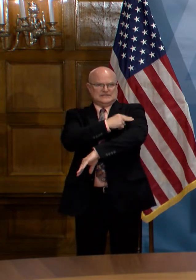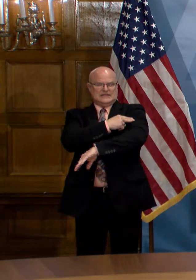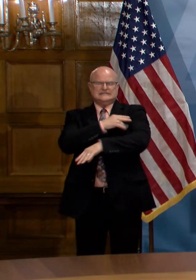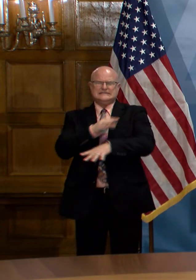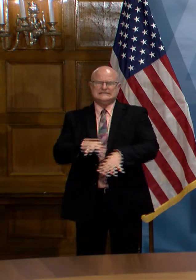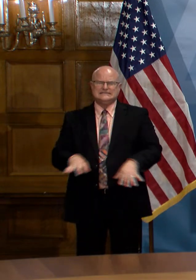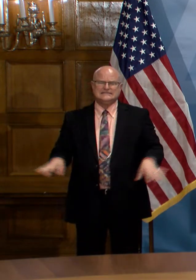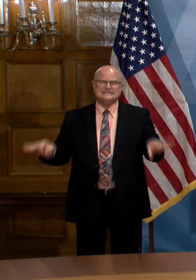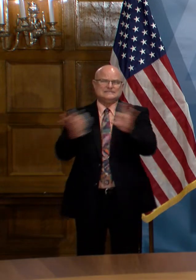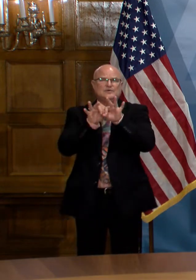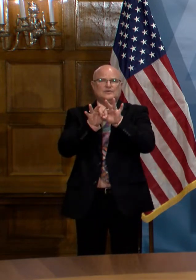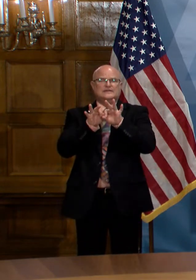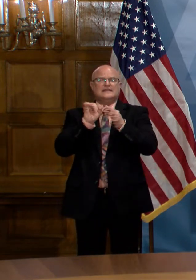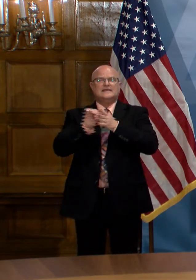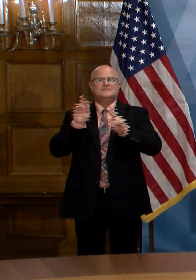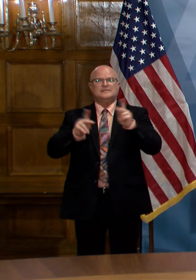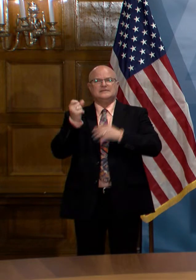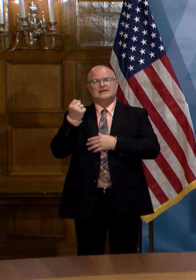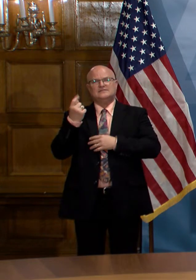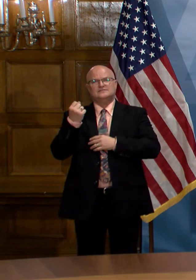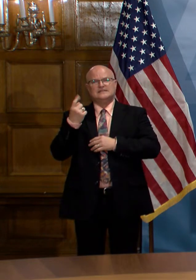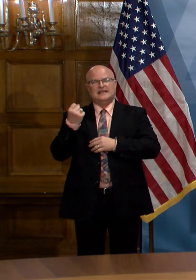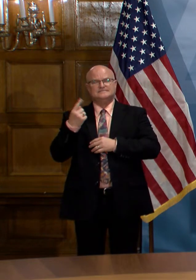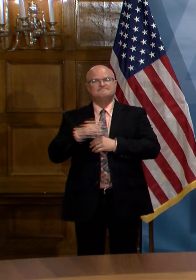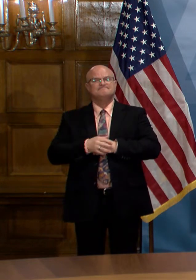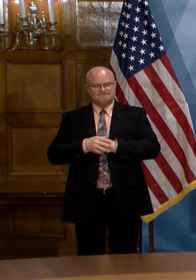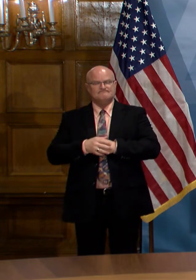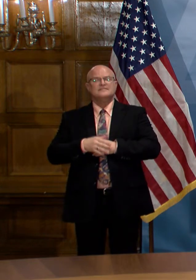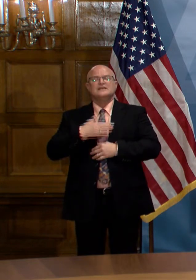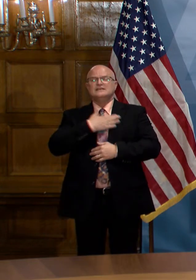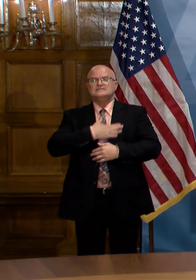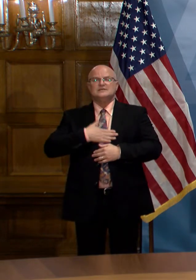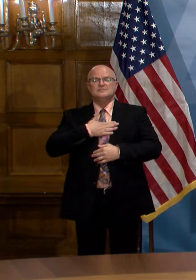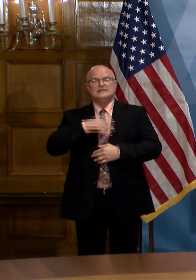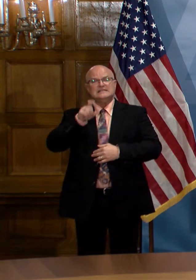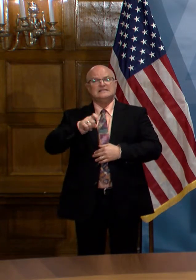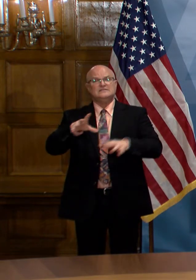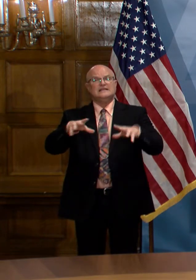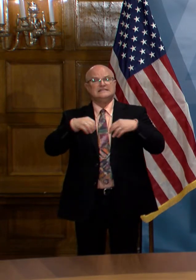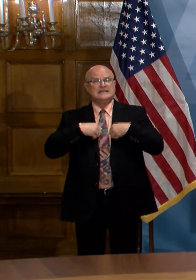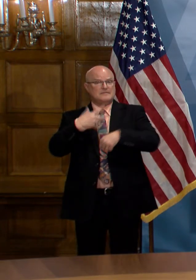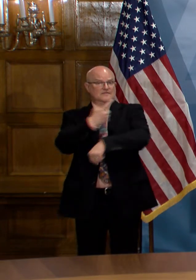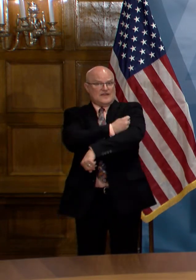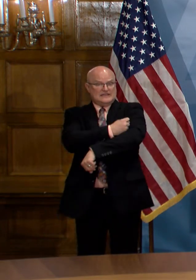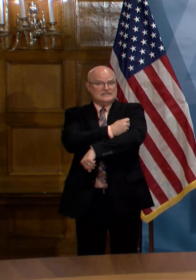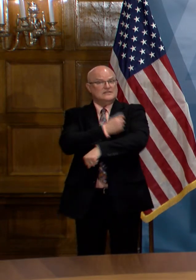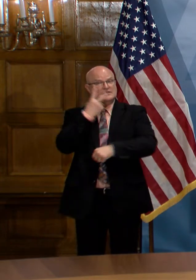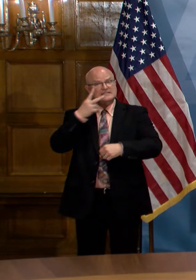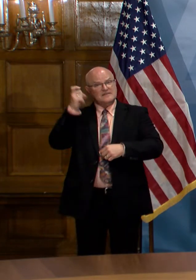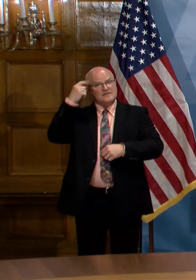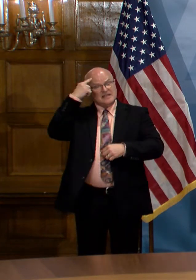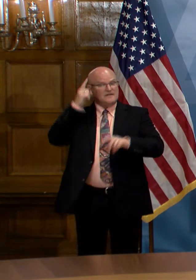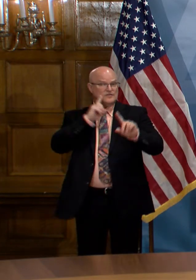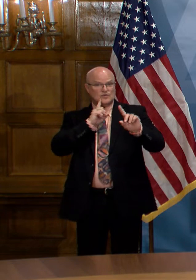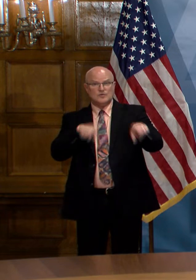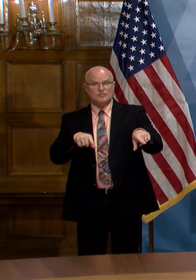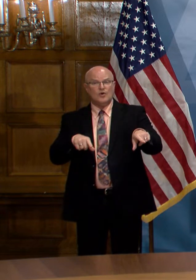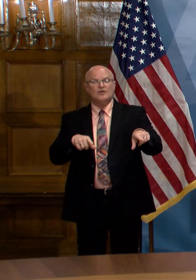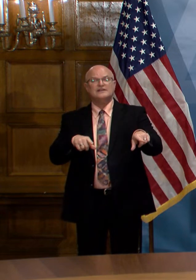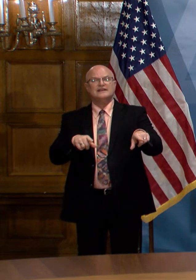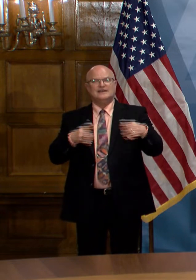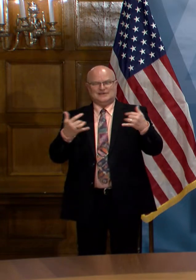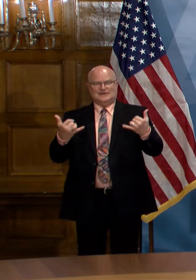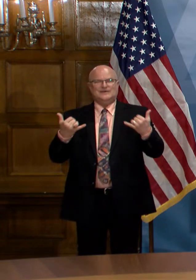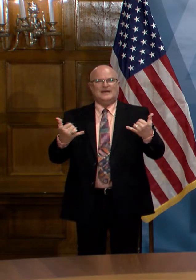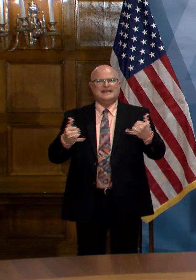most important thing that the citizens need to understand. So please, we need you to accept the vaccine. As you can see from the Governor's report,